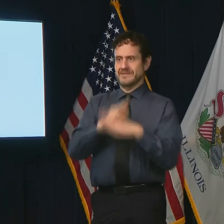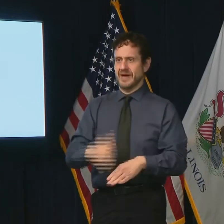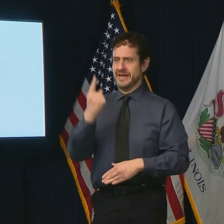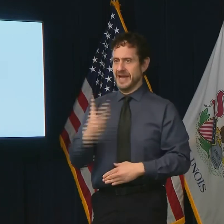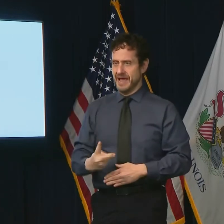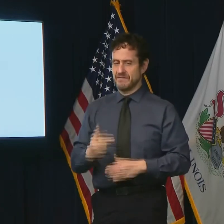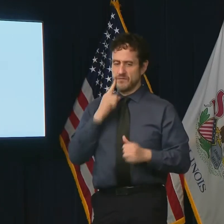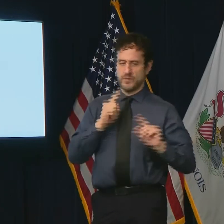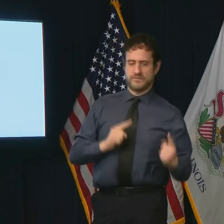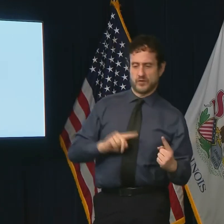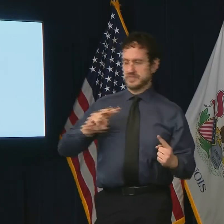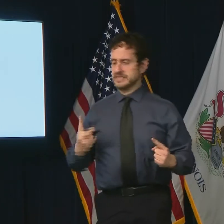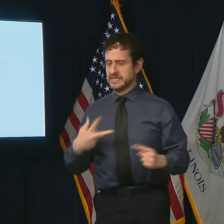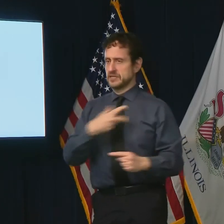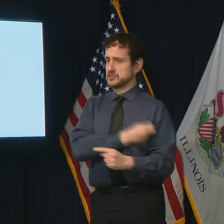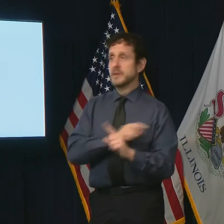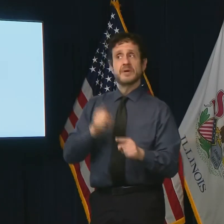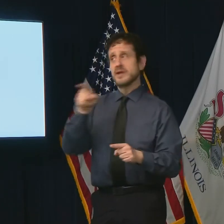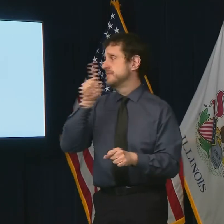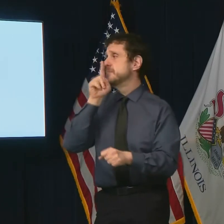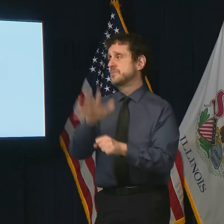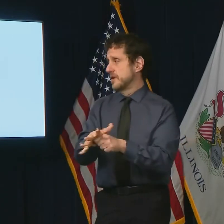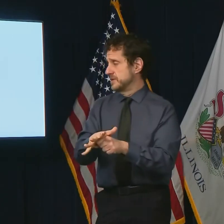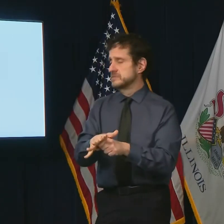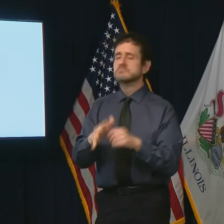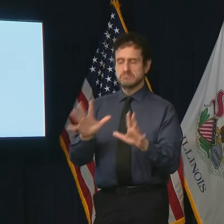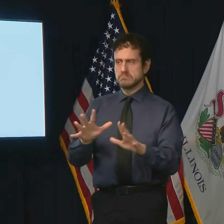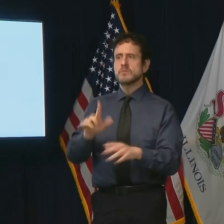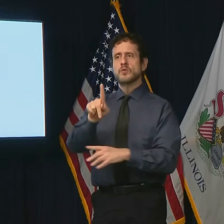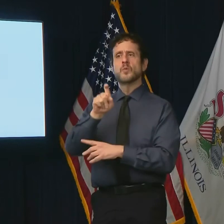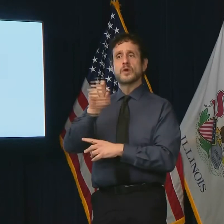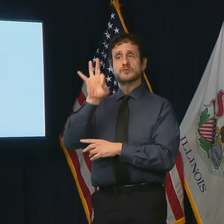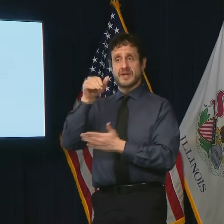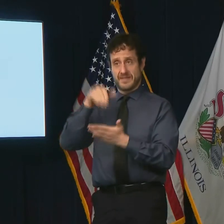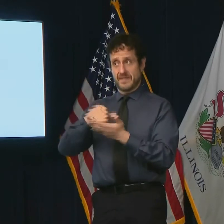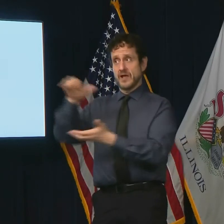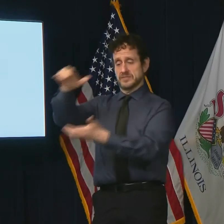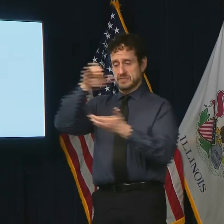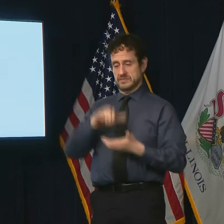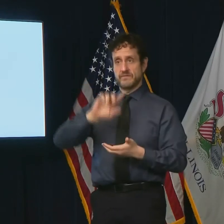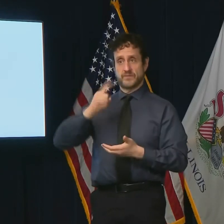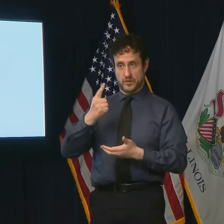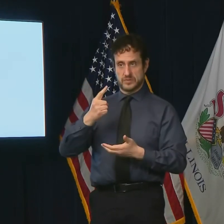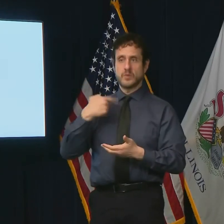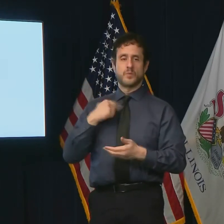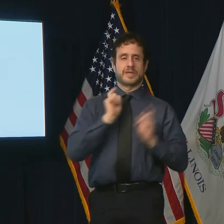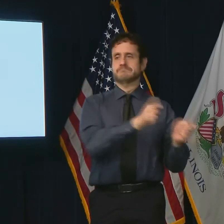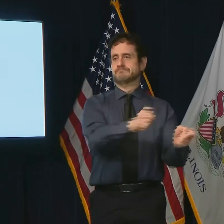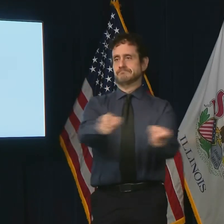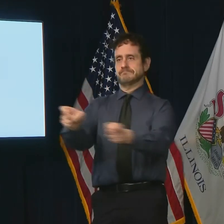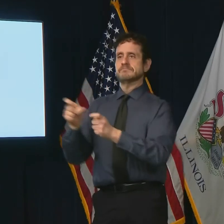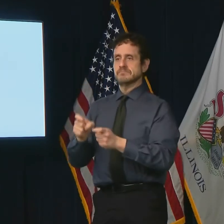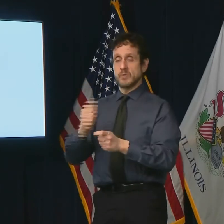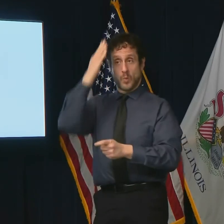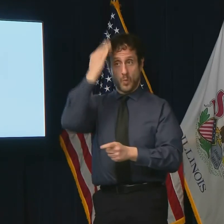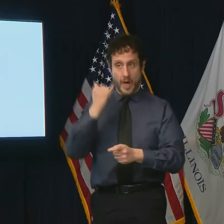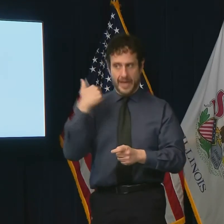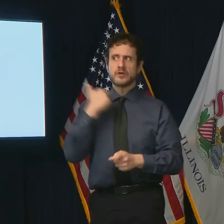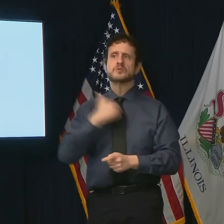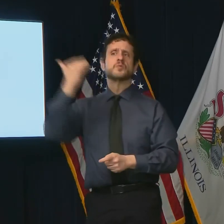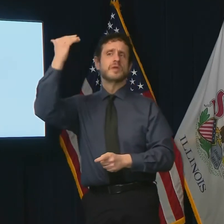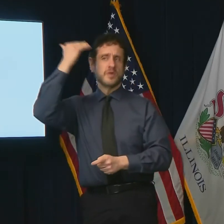were assured that actually we can take the first 109,000 that come to the state of Illinois, we can put those